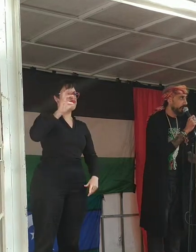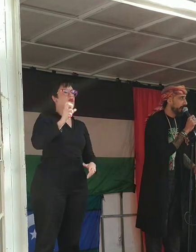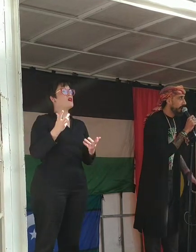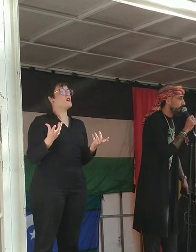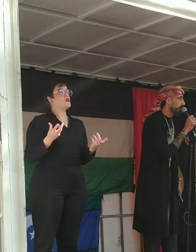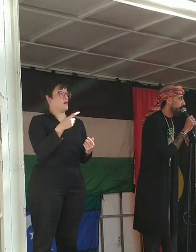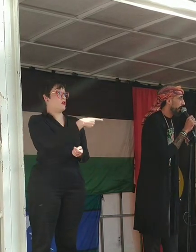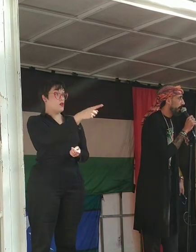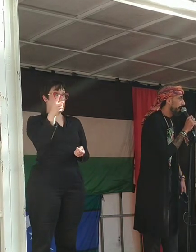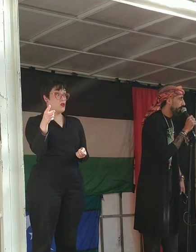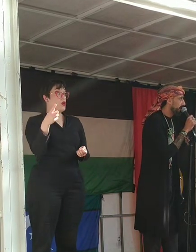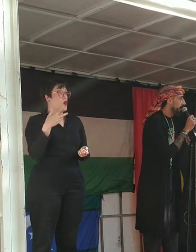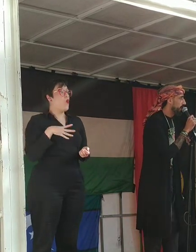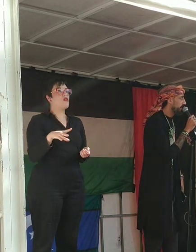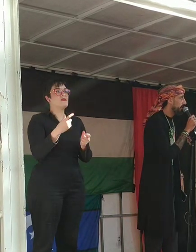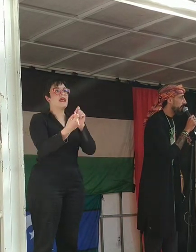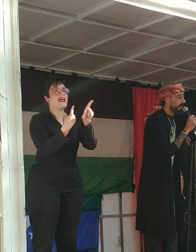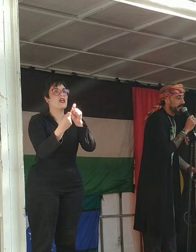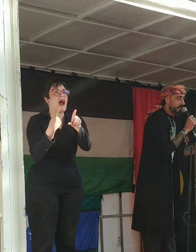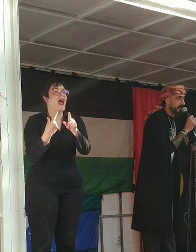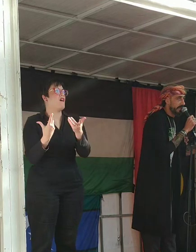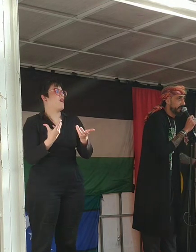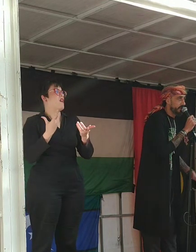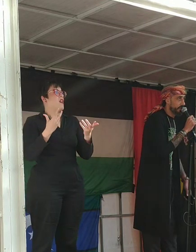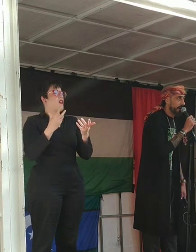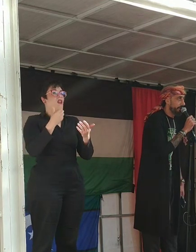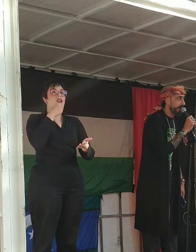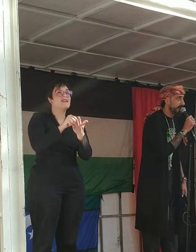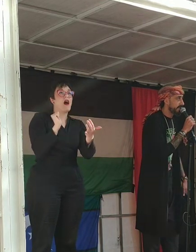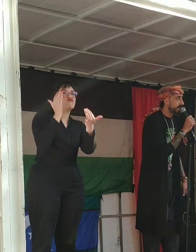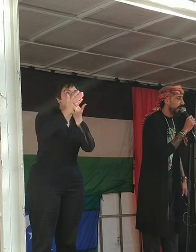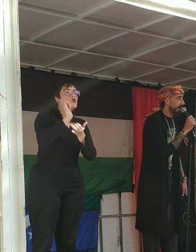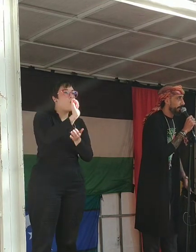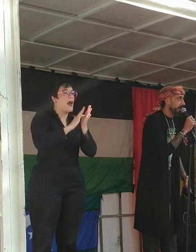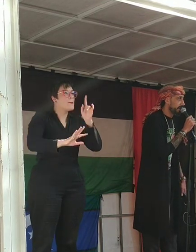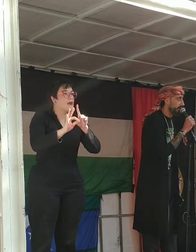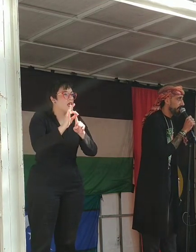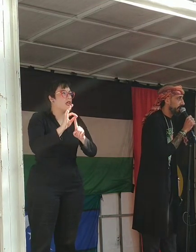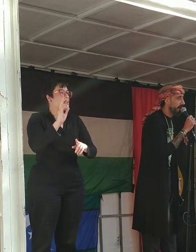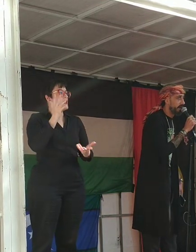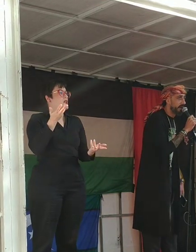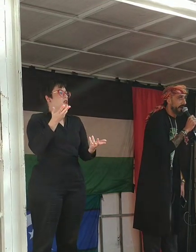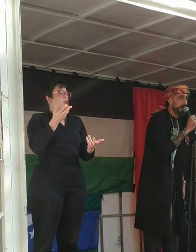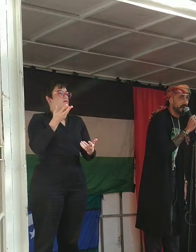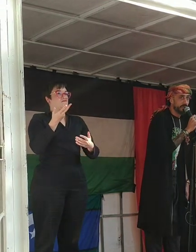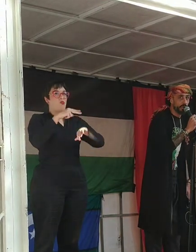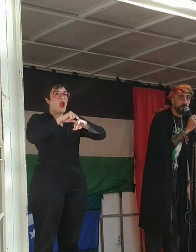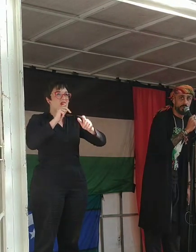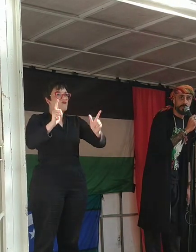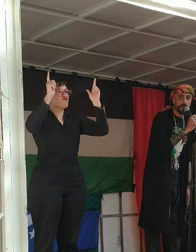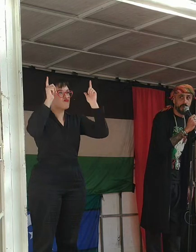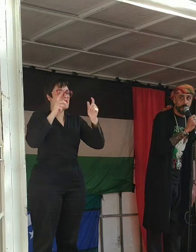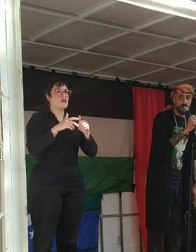you all to email and message and send letters to your MPs and the police commissioner in